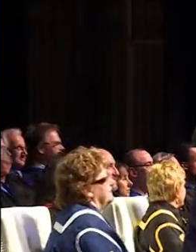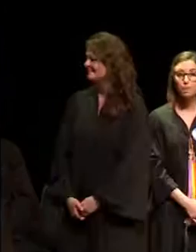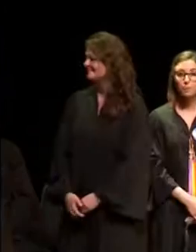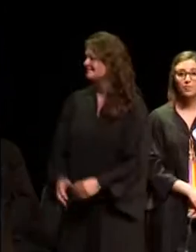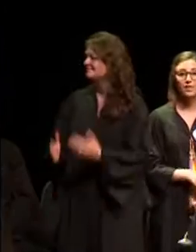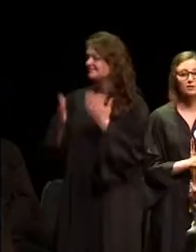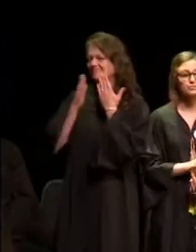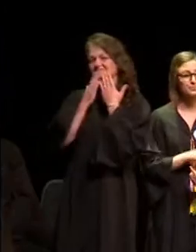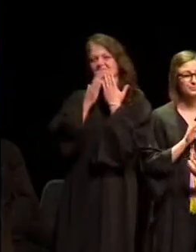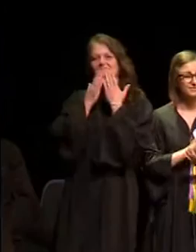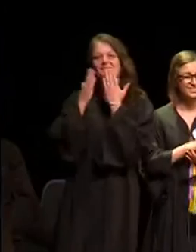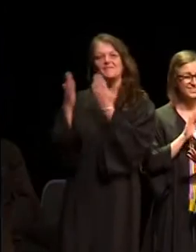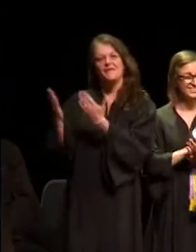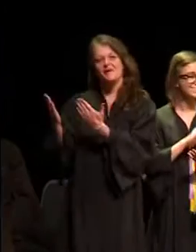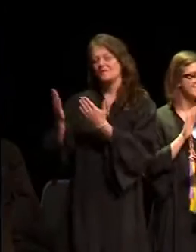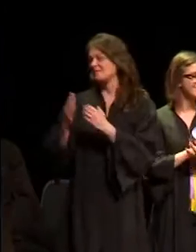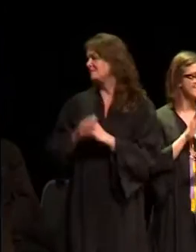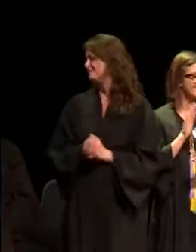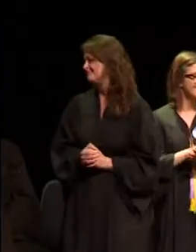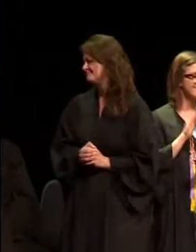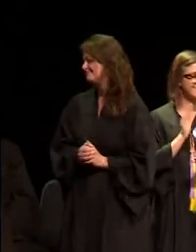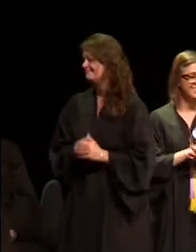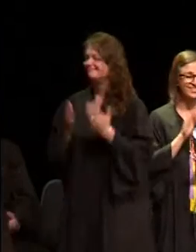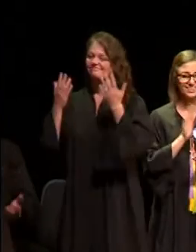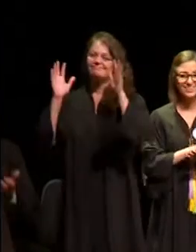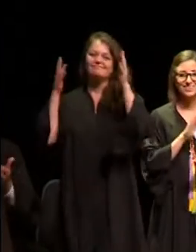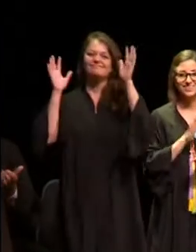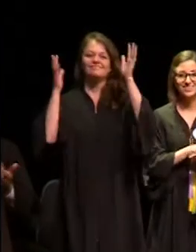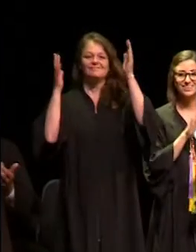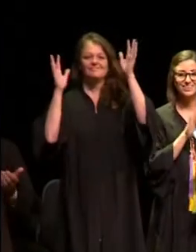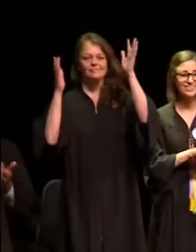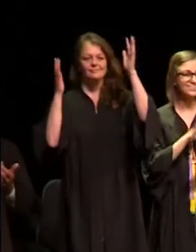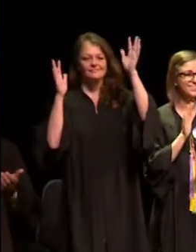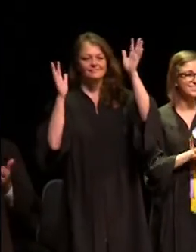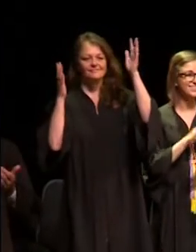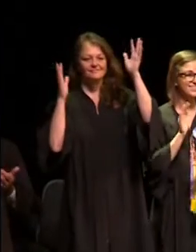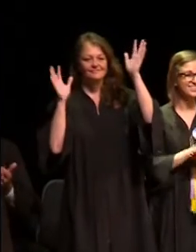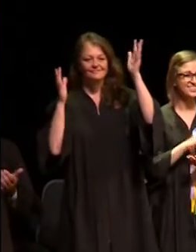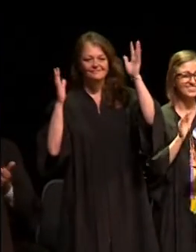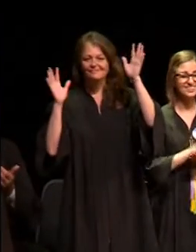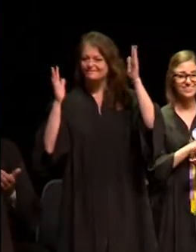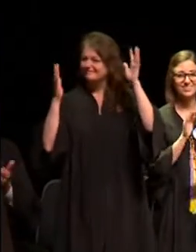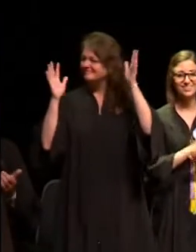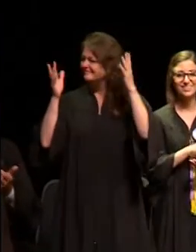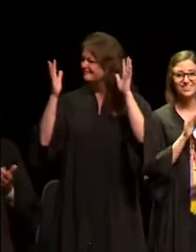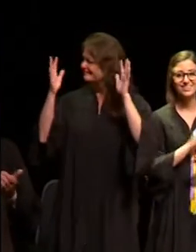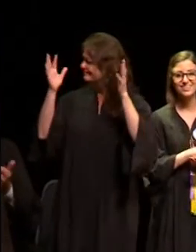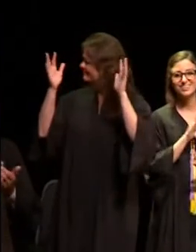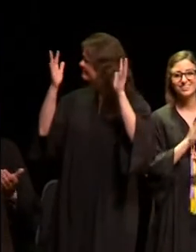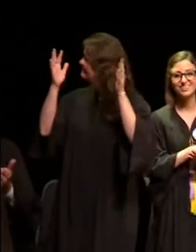Thank you, Madam Chancellor and Madam President.